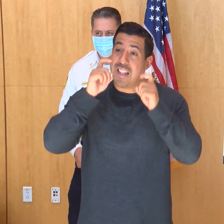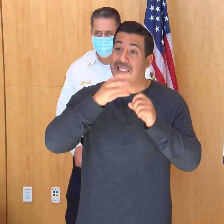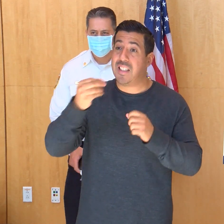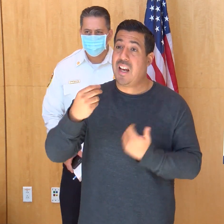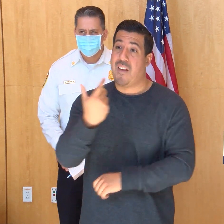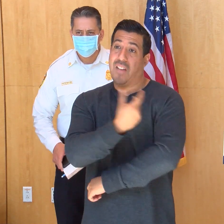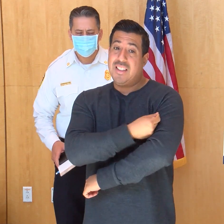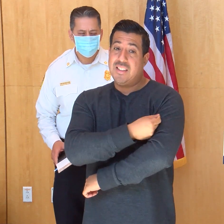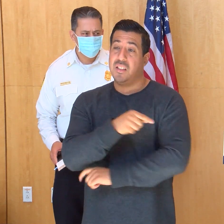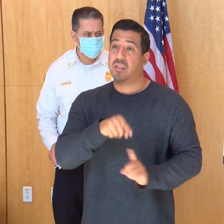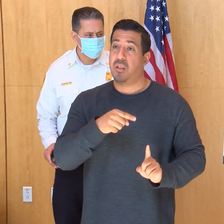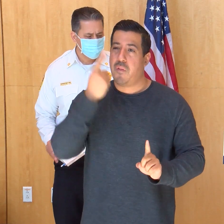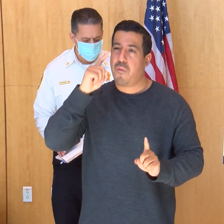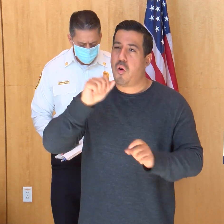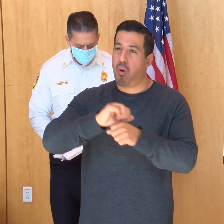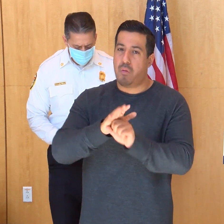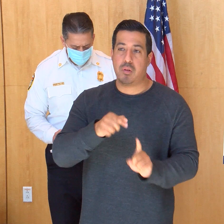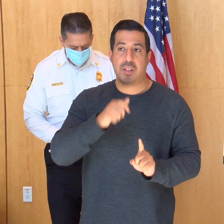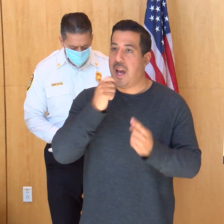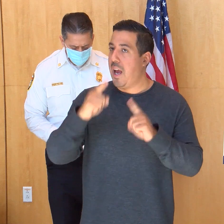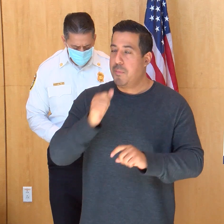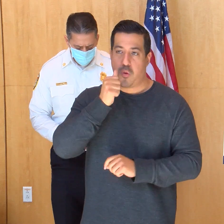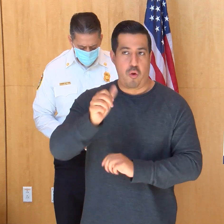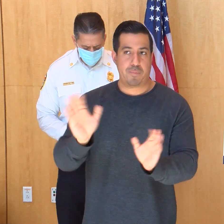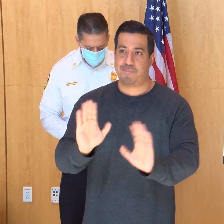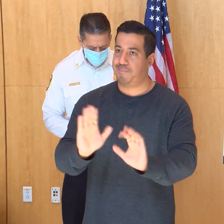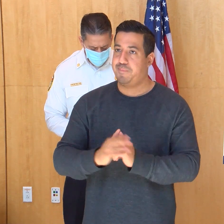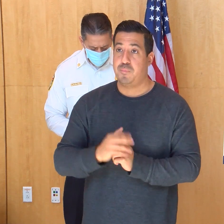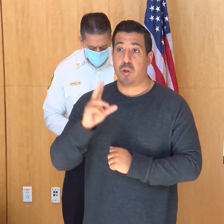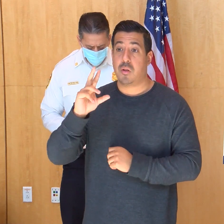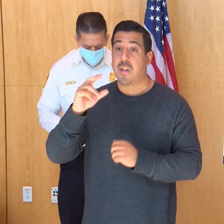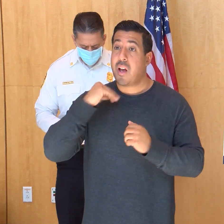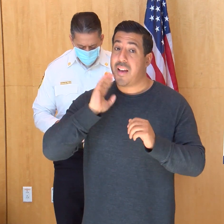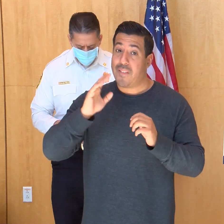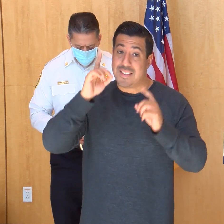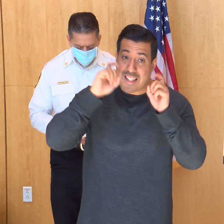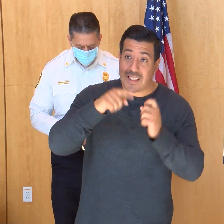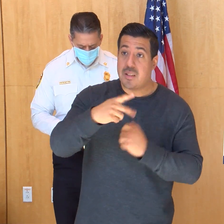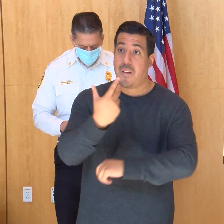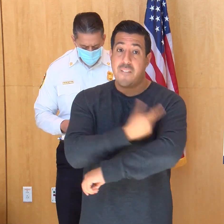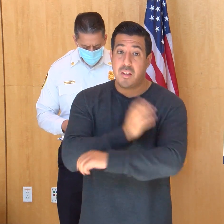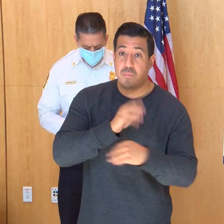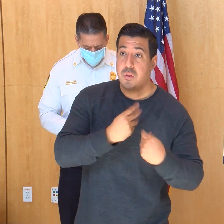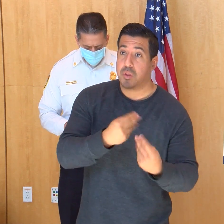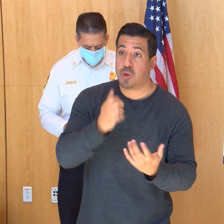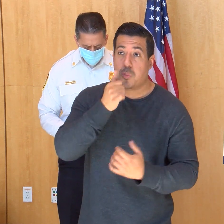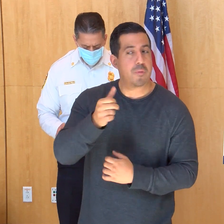vaccines, that is not going to take place tomorrow. So there will be no testing, there will be no vaccine